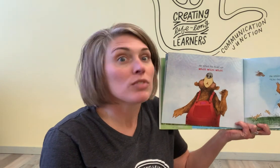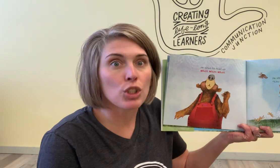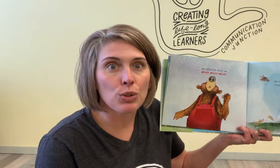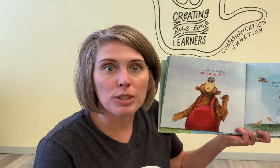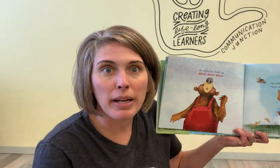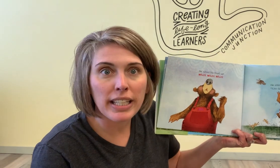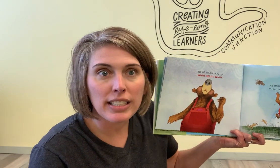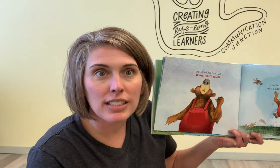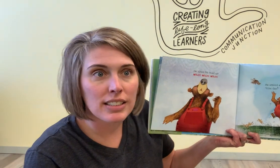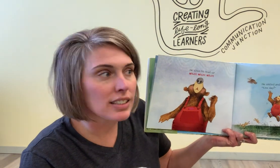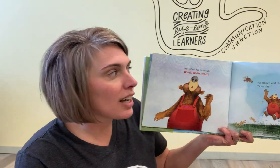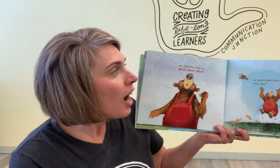Do you smell it?